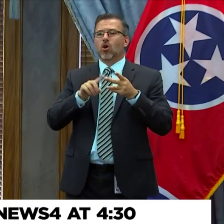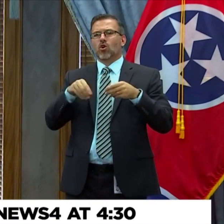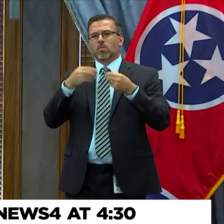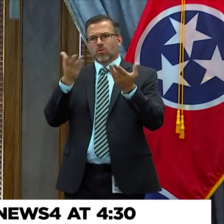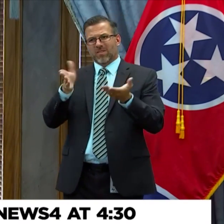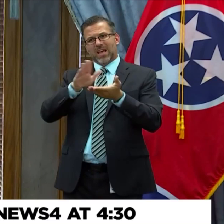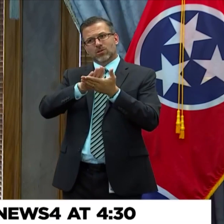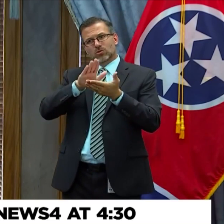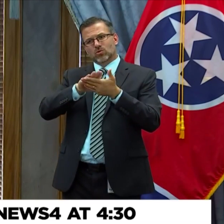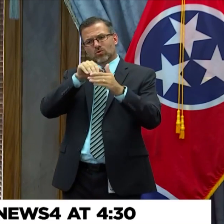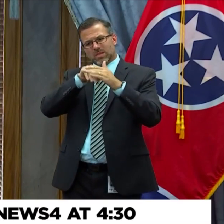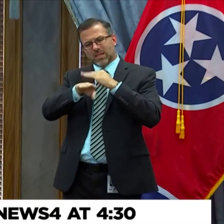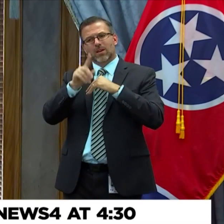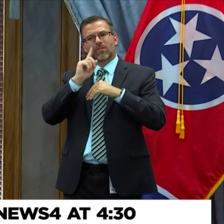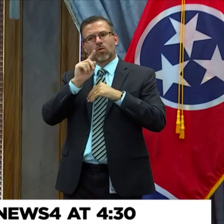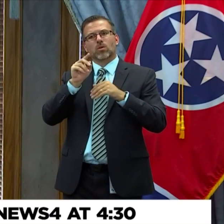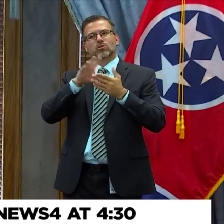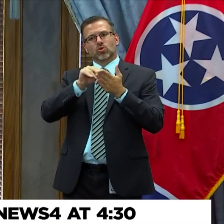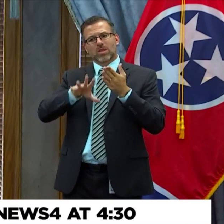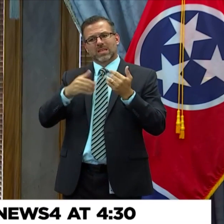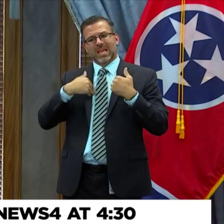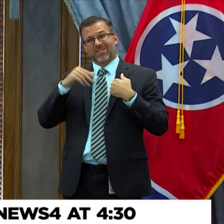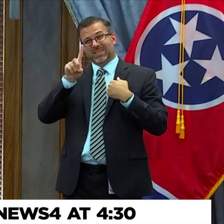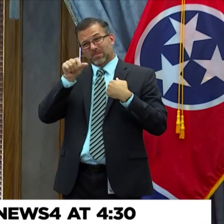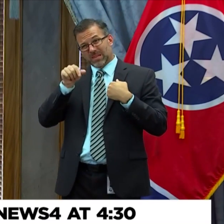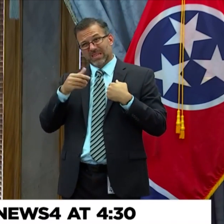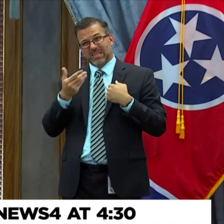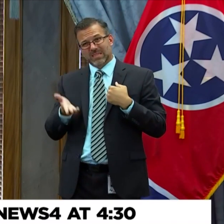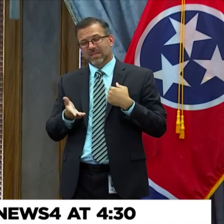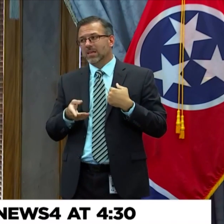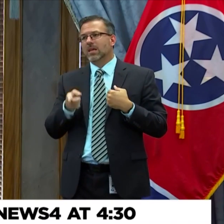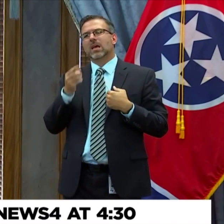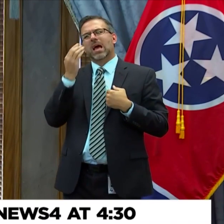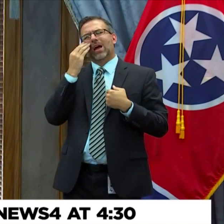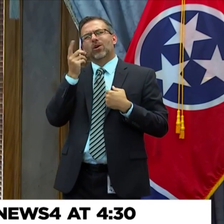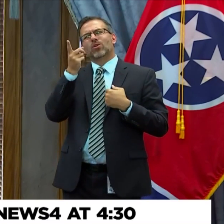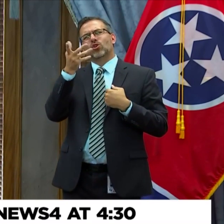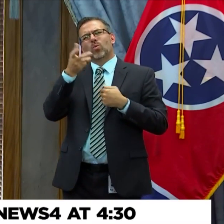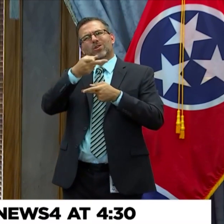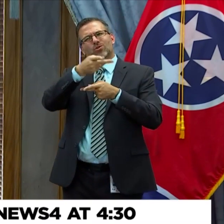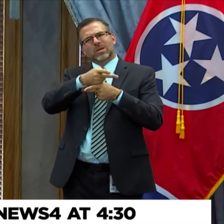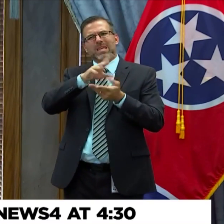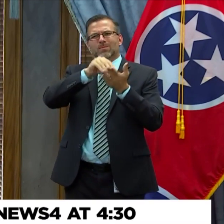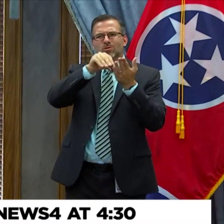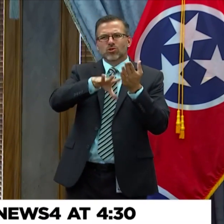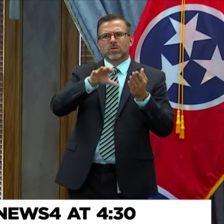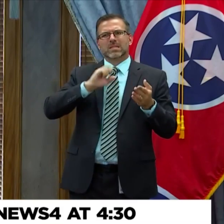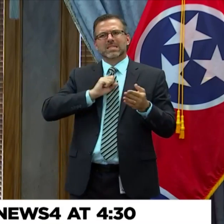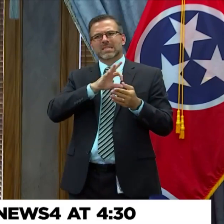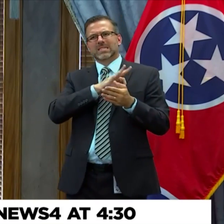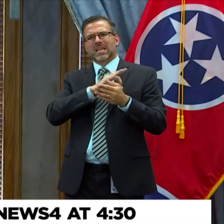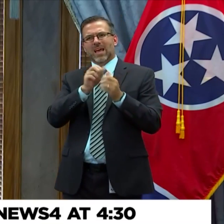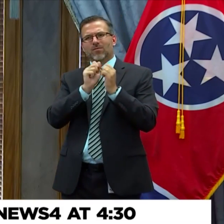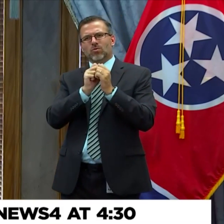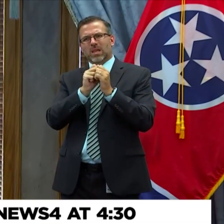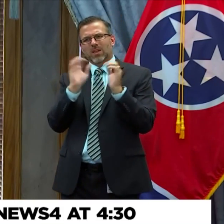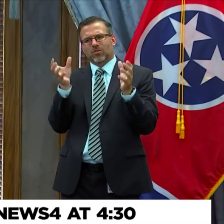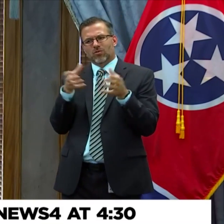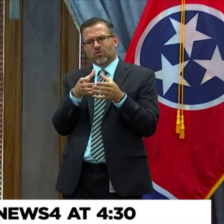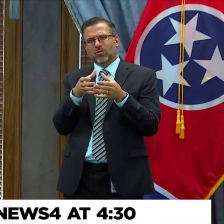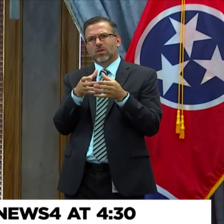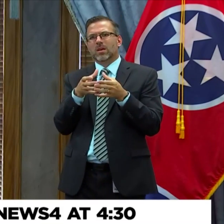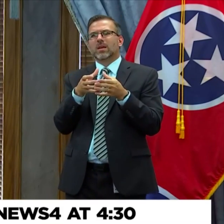reopening schools safely is important and talked about the impact that school closures is having on